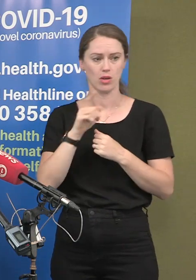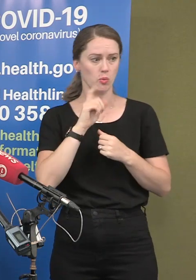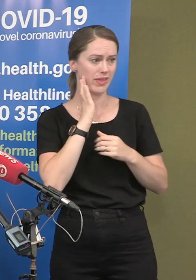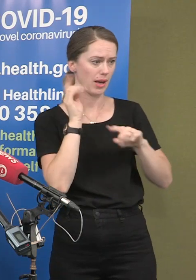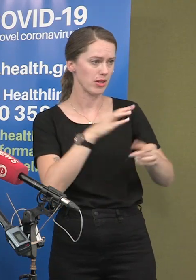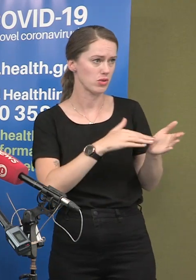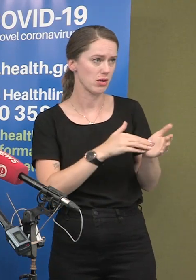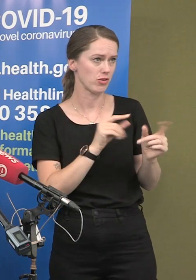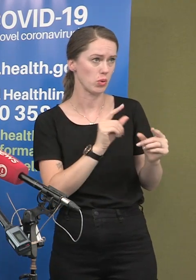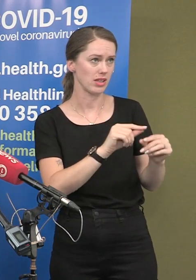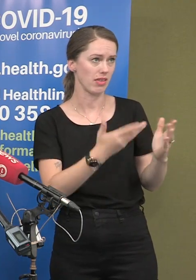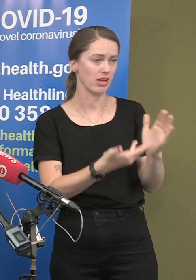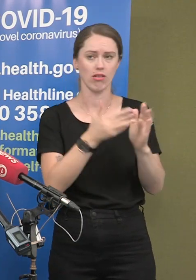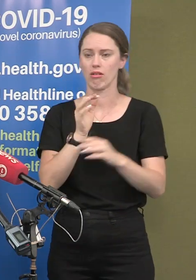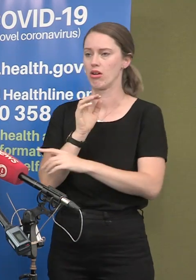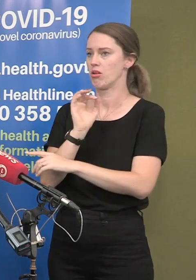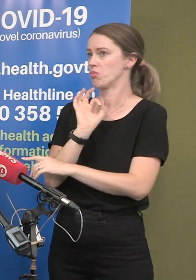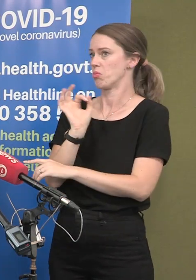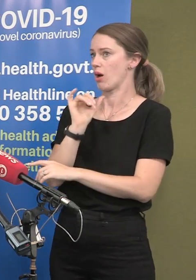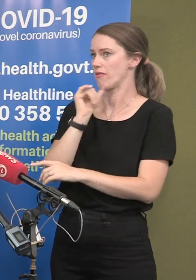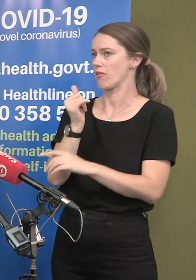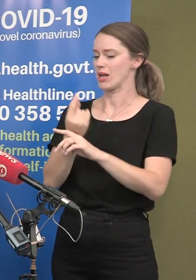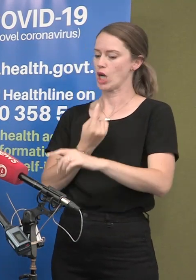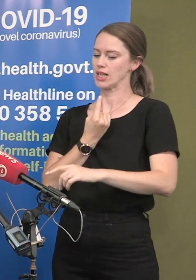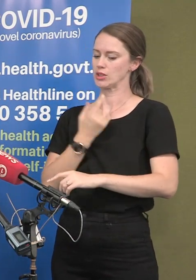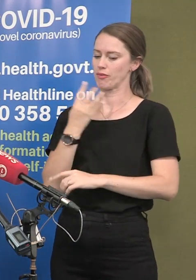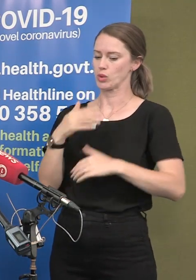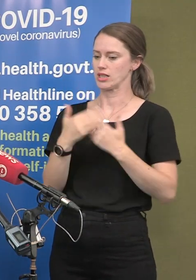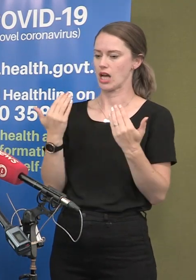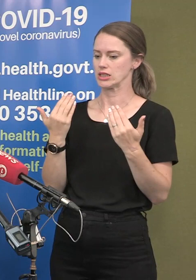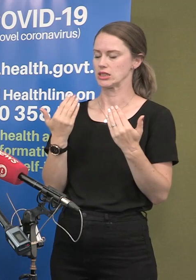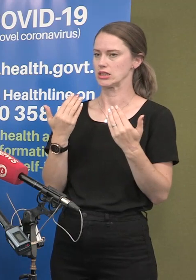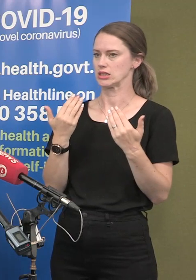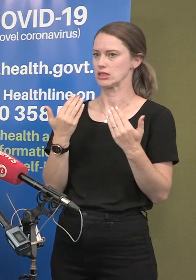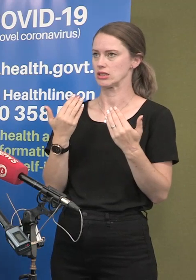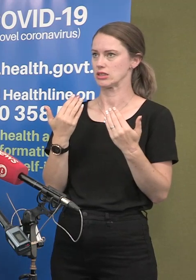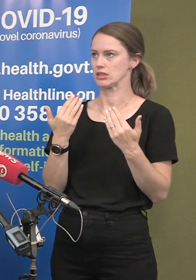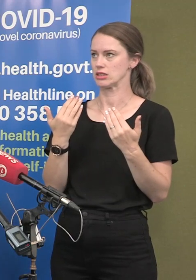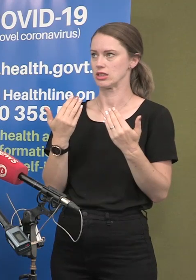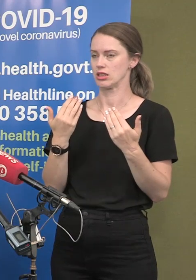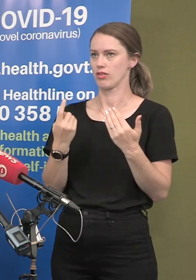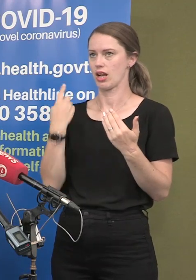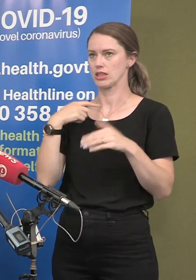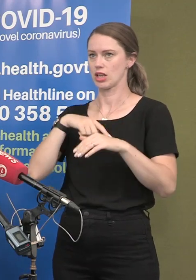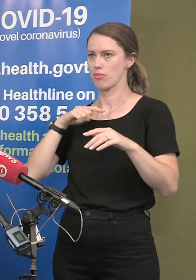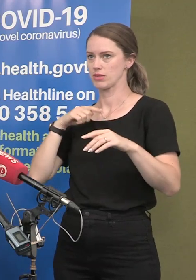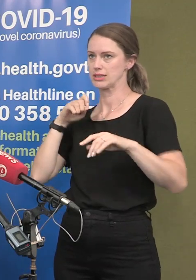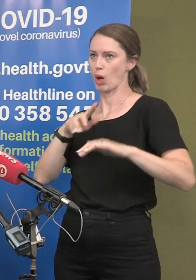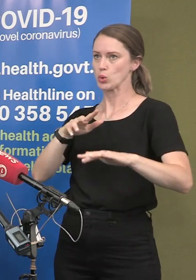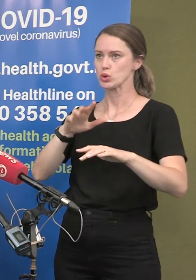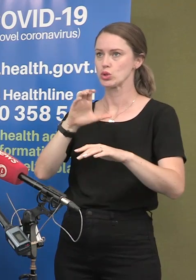when they come back? Not if they have been in isolation for 14 days since they were last possibly exposed to